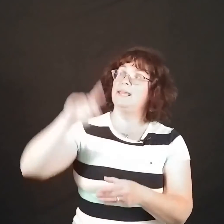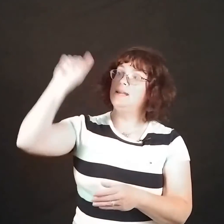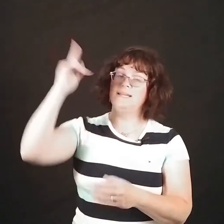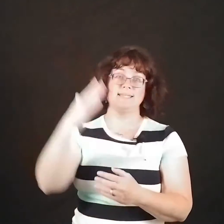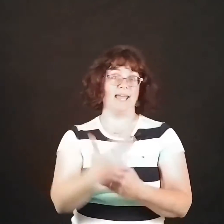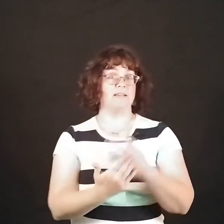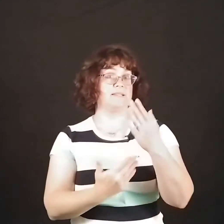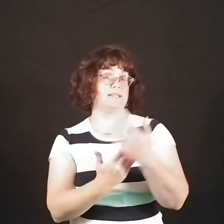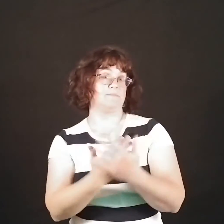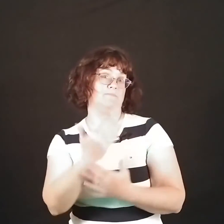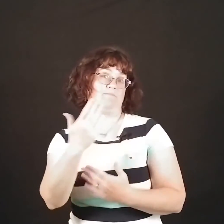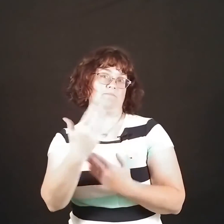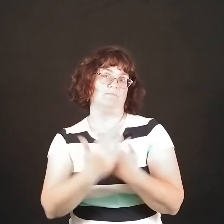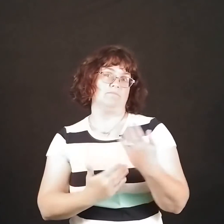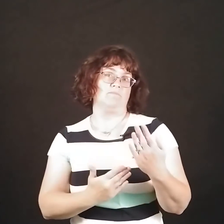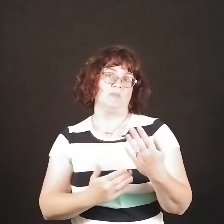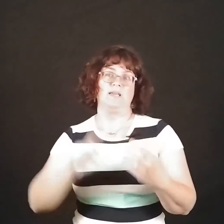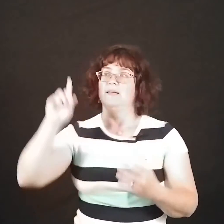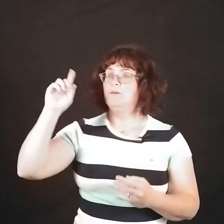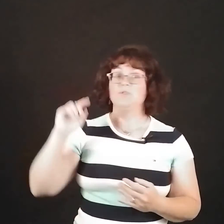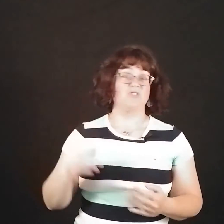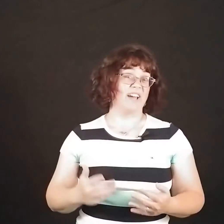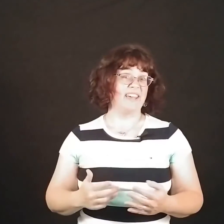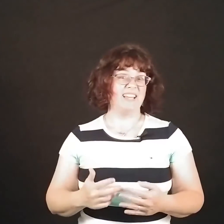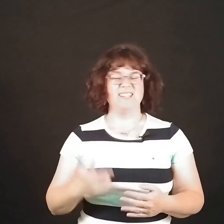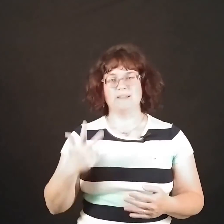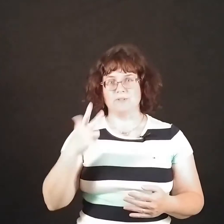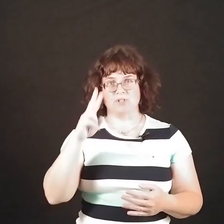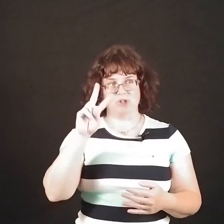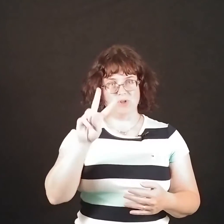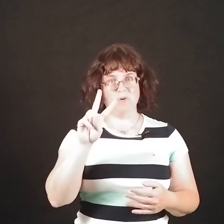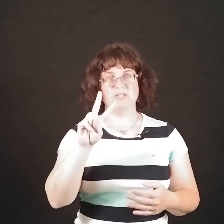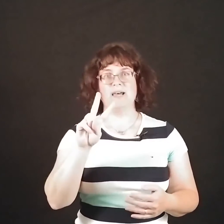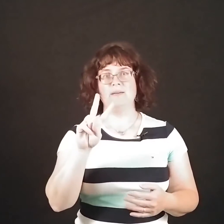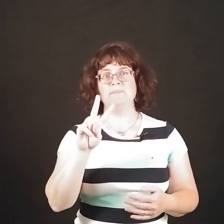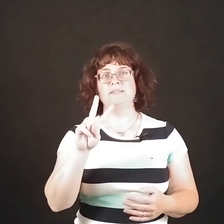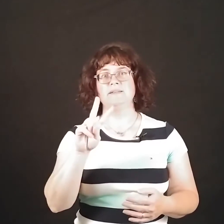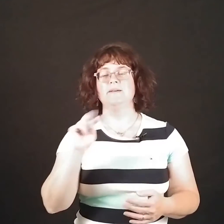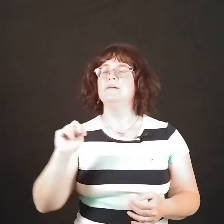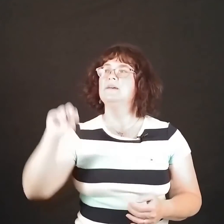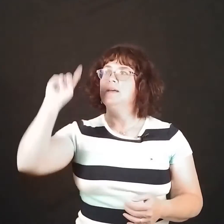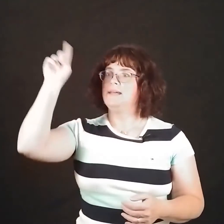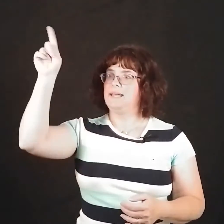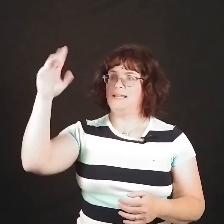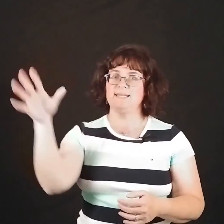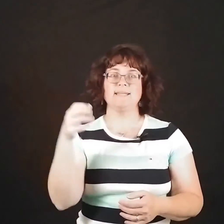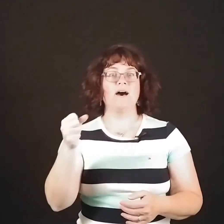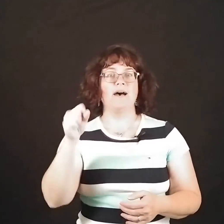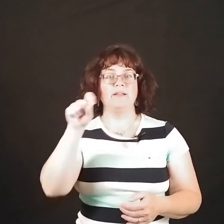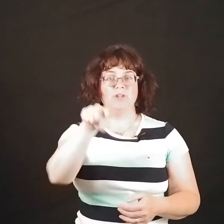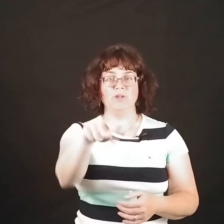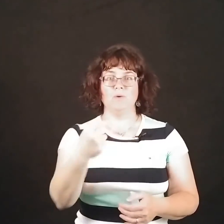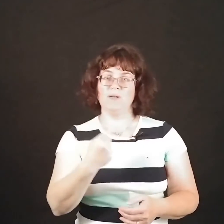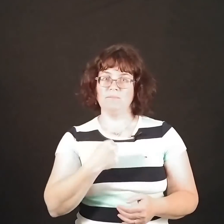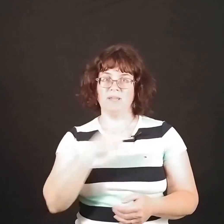in His hands. We'll try that. It goes 2 more times. He's got you and